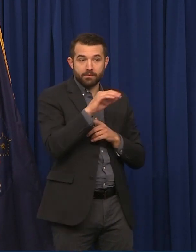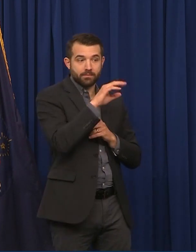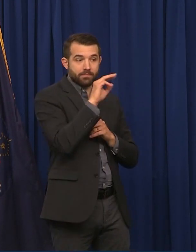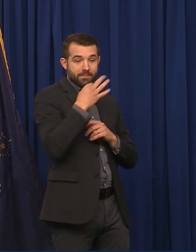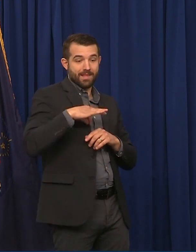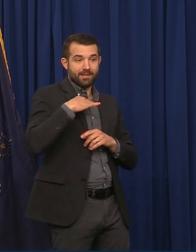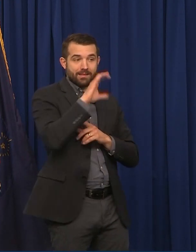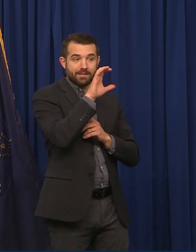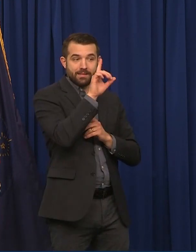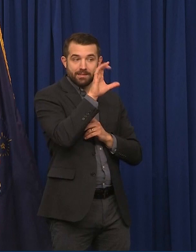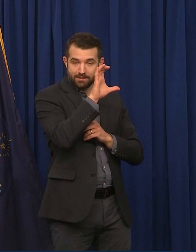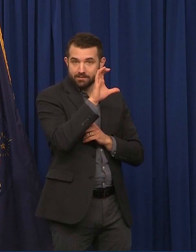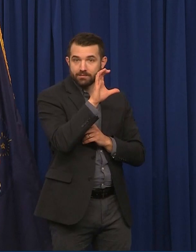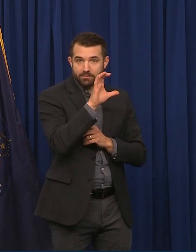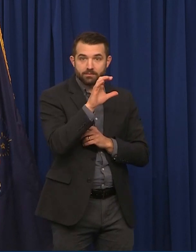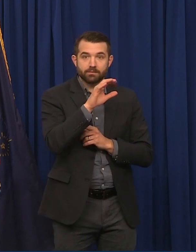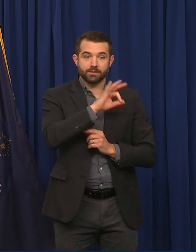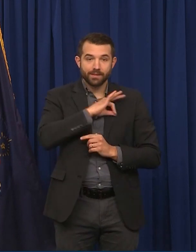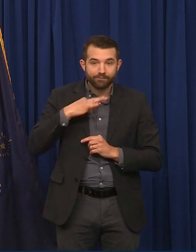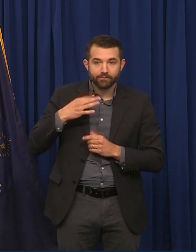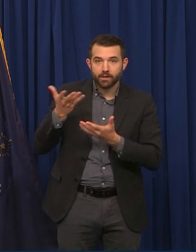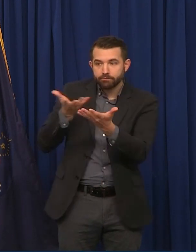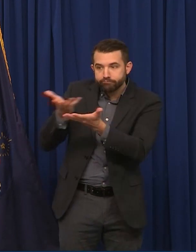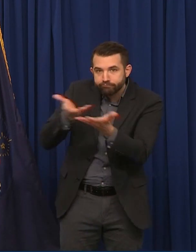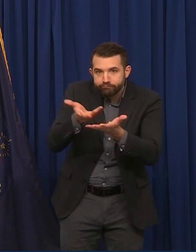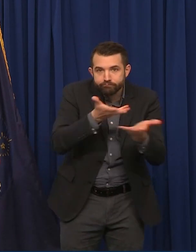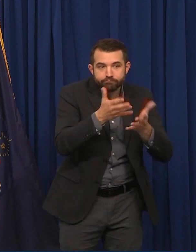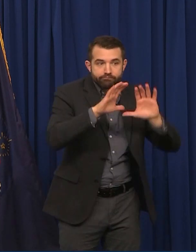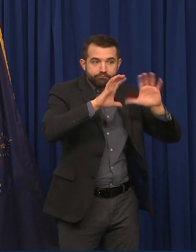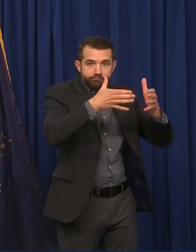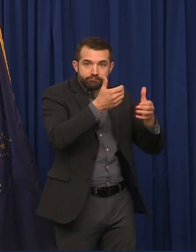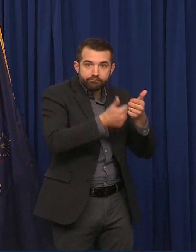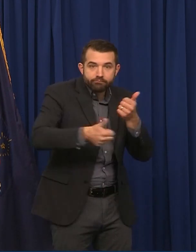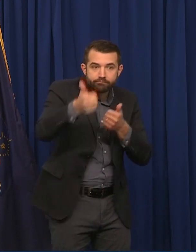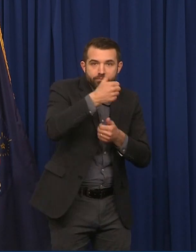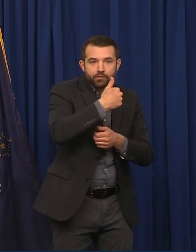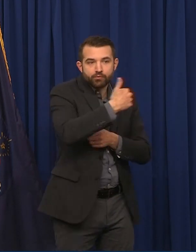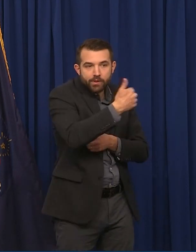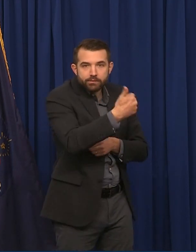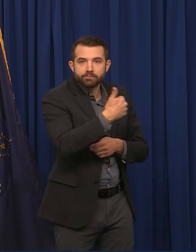Transportation is in total delivering